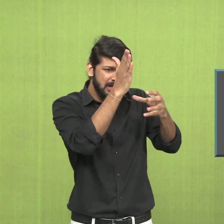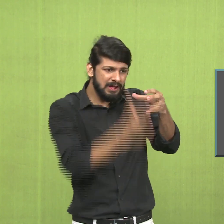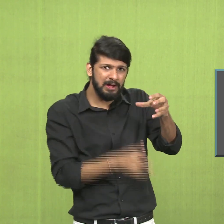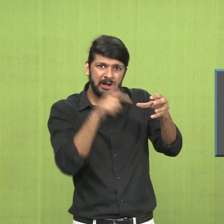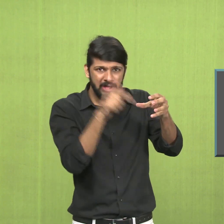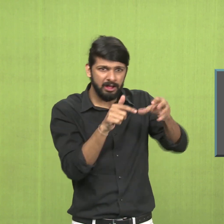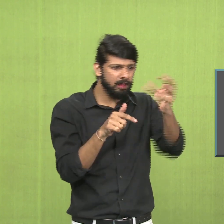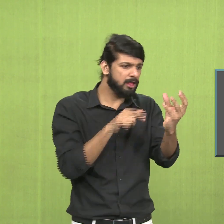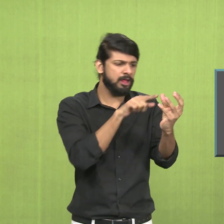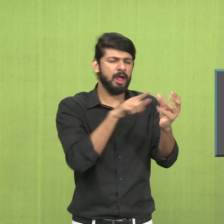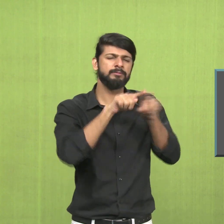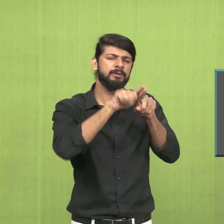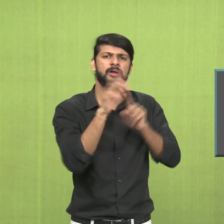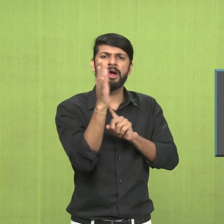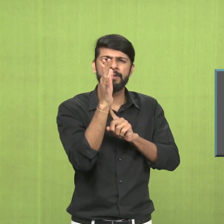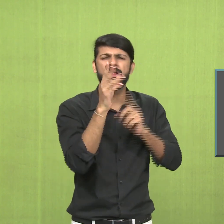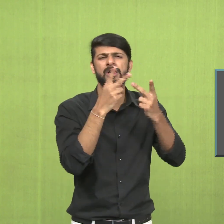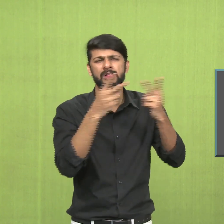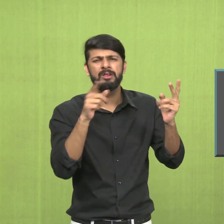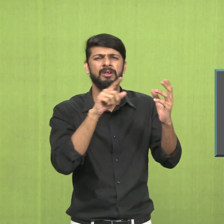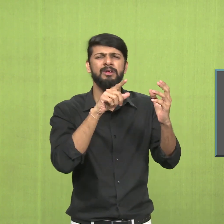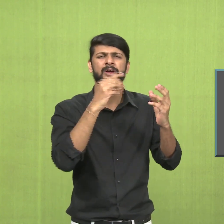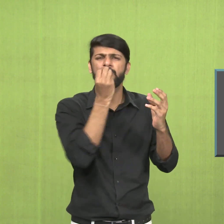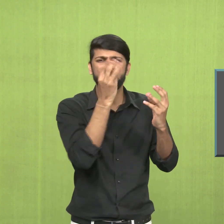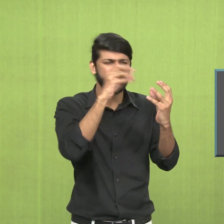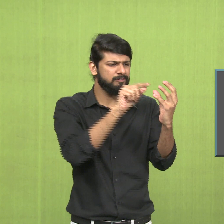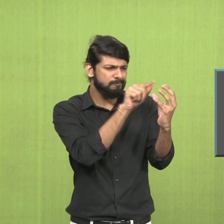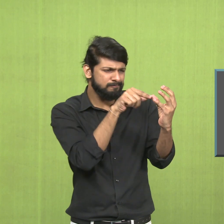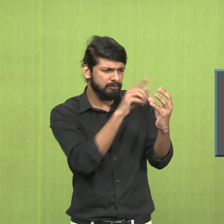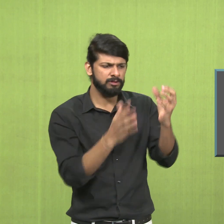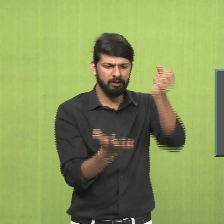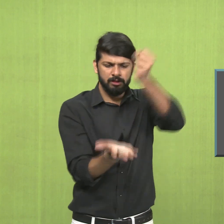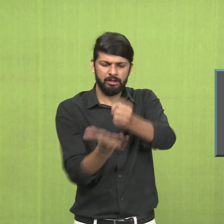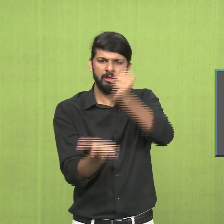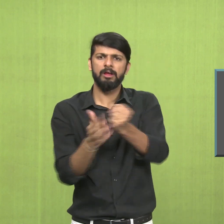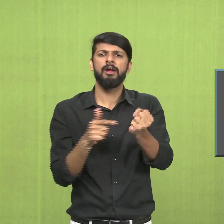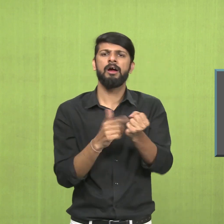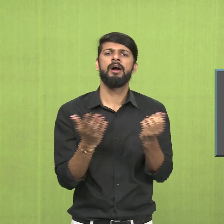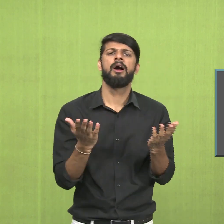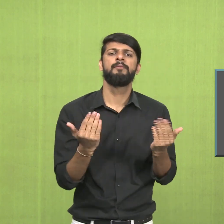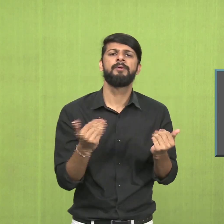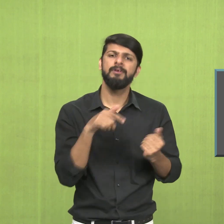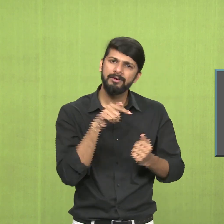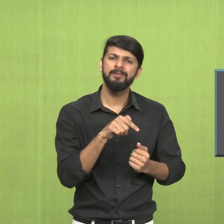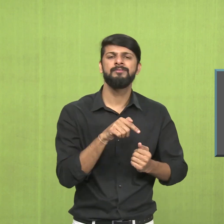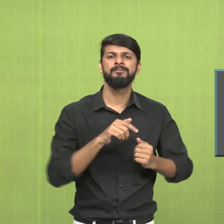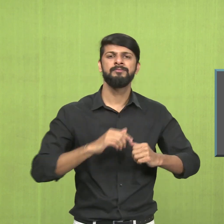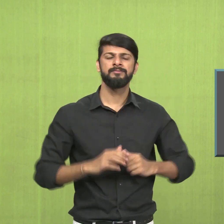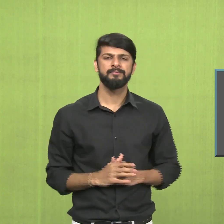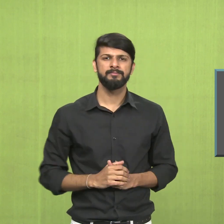it is edible, but when cut lengthwise or cross section wise, it can be carved and made into a